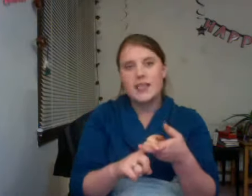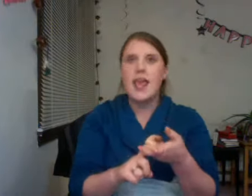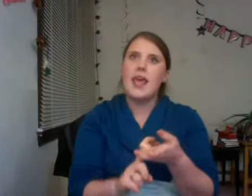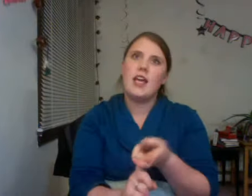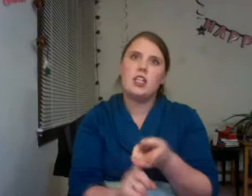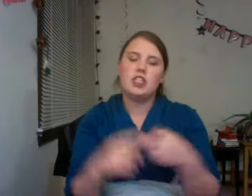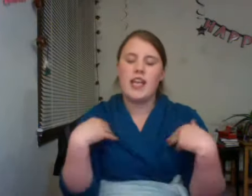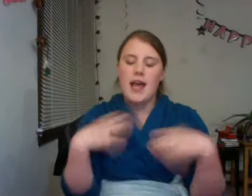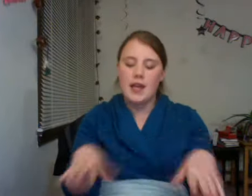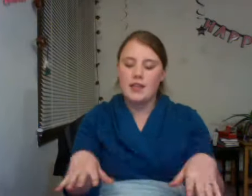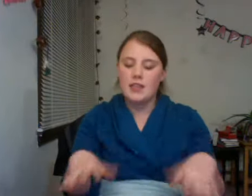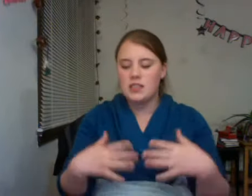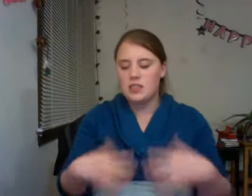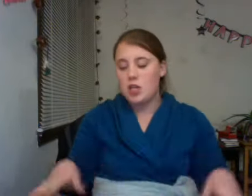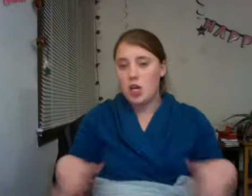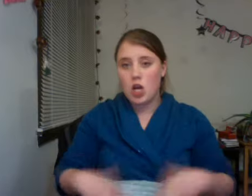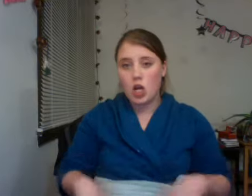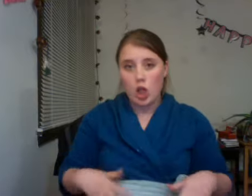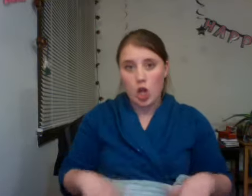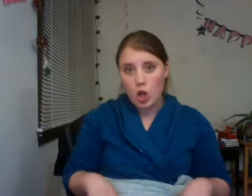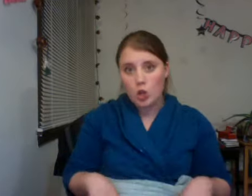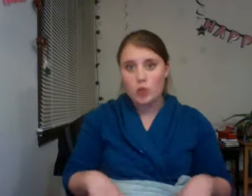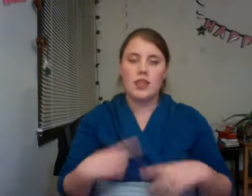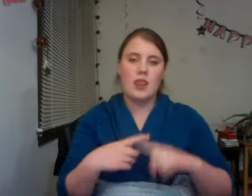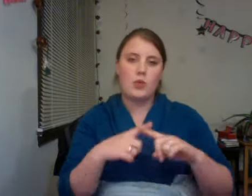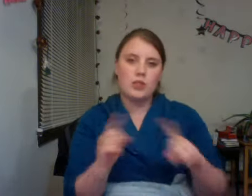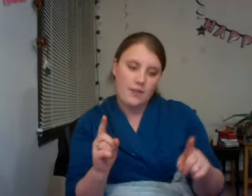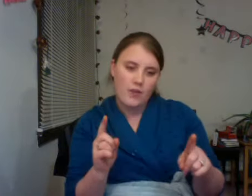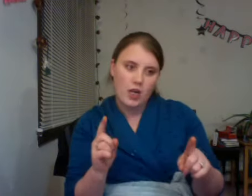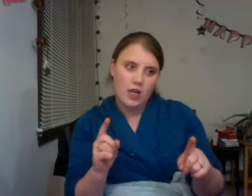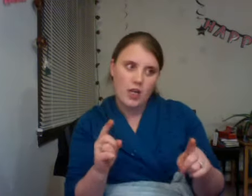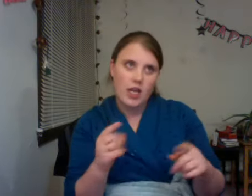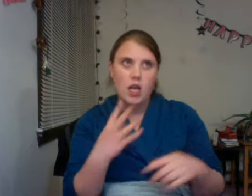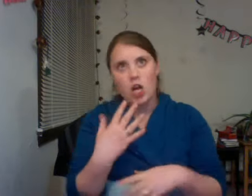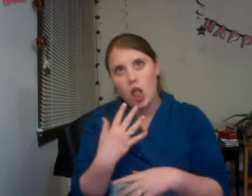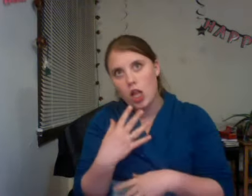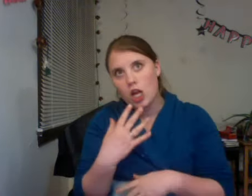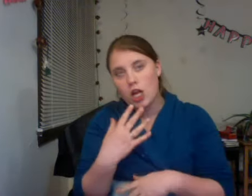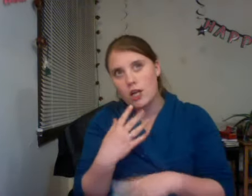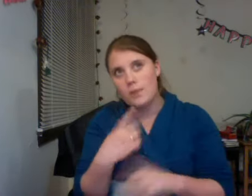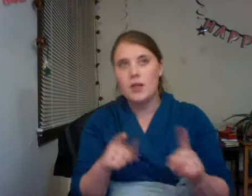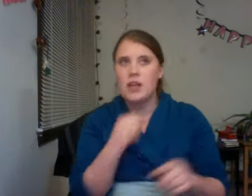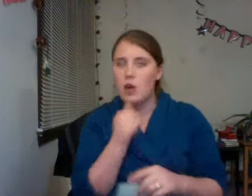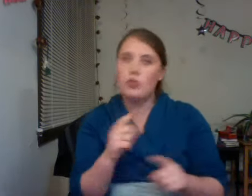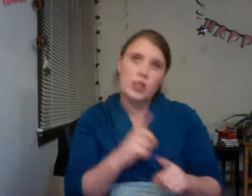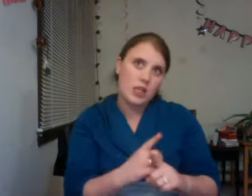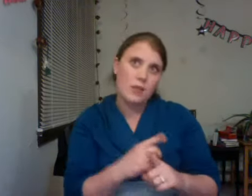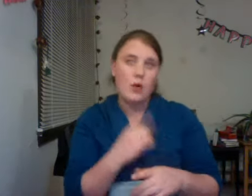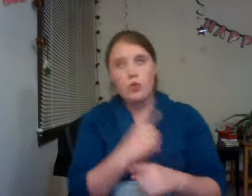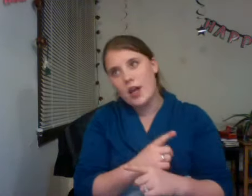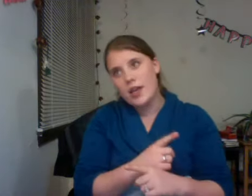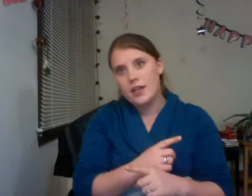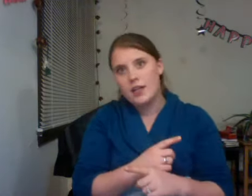more like jeggings. Like, but I think, and you're just like, oh my God, what is the point? Or even